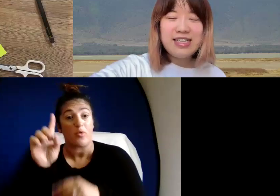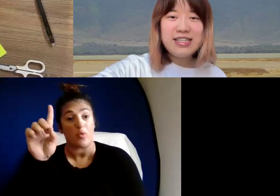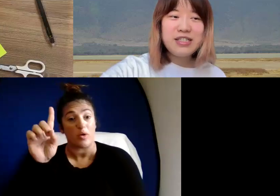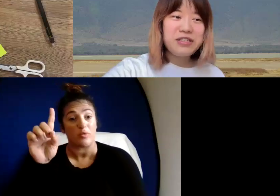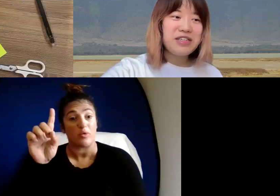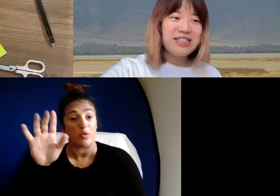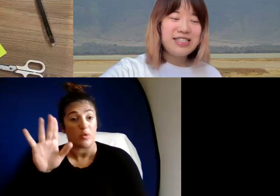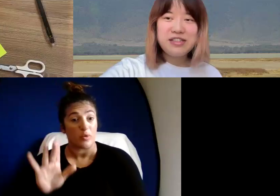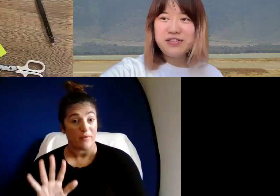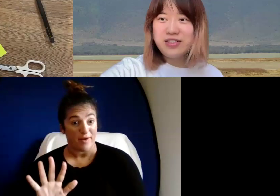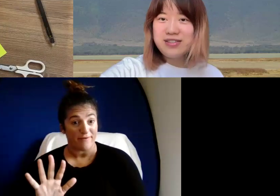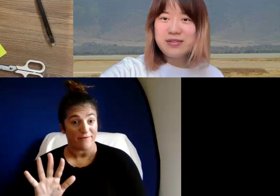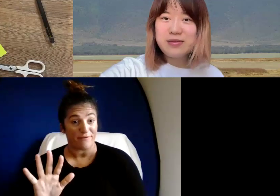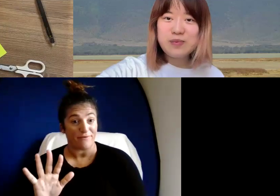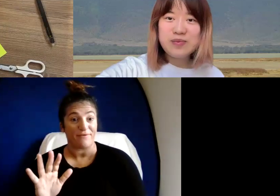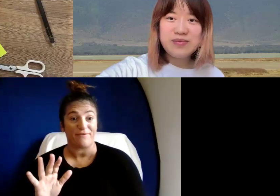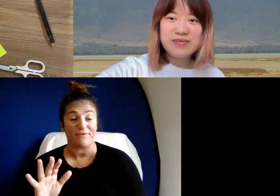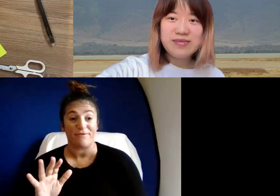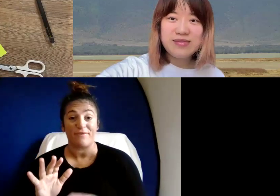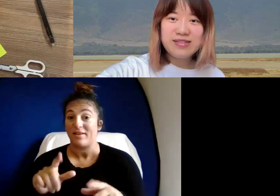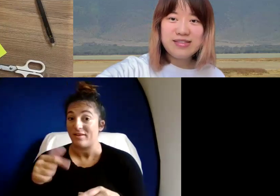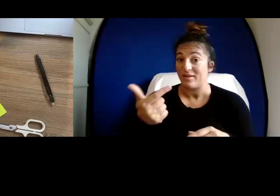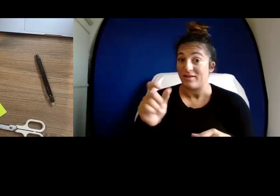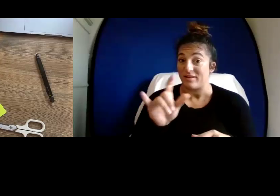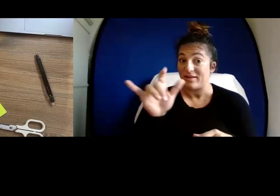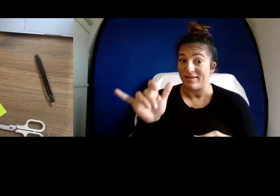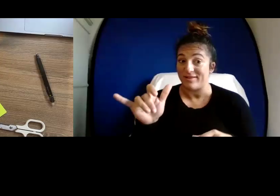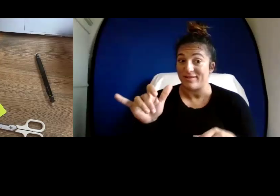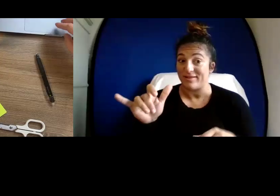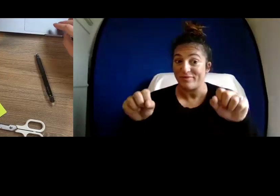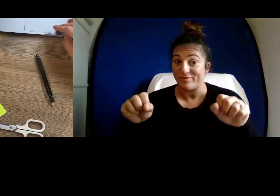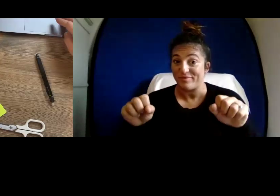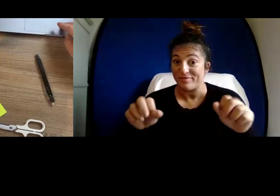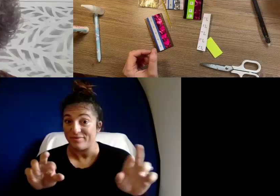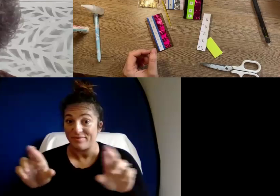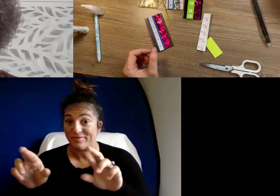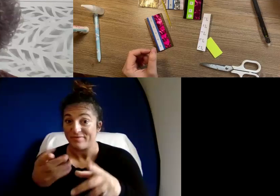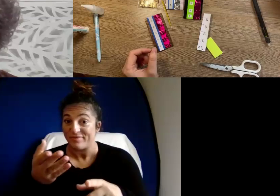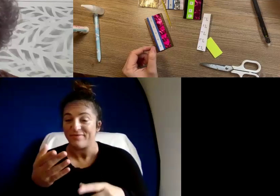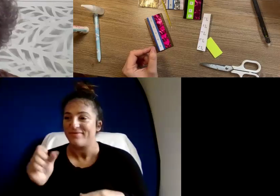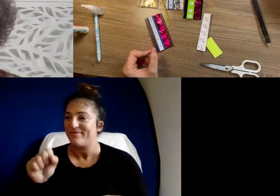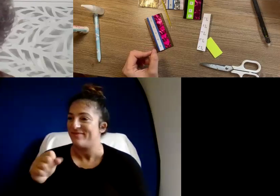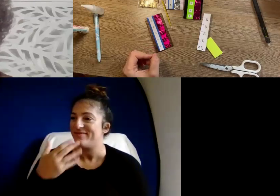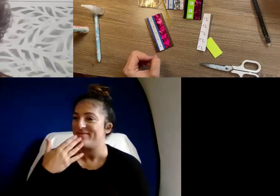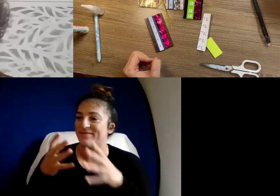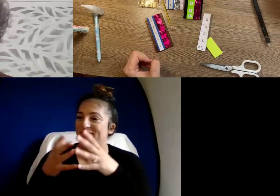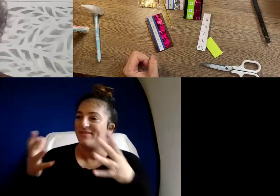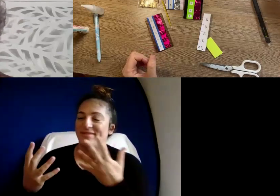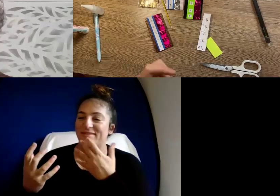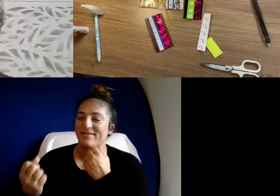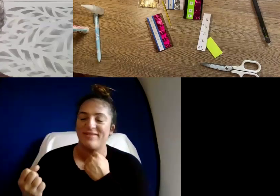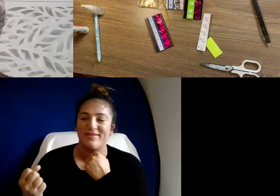And Stacy, do you want to take over? I would love to. Thank you so much. I'm so